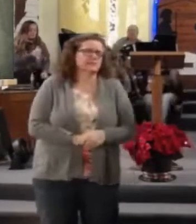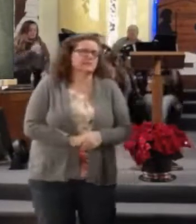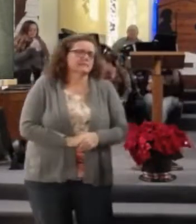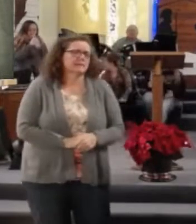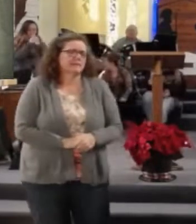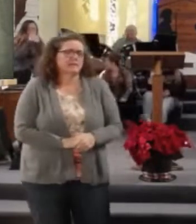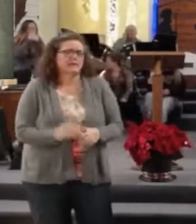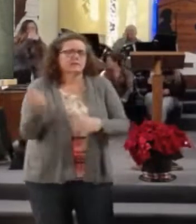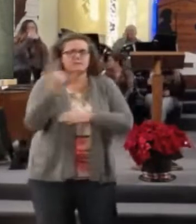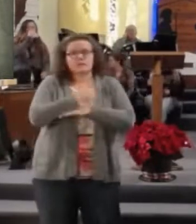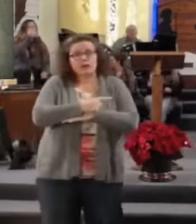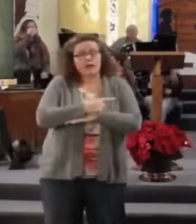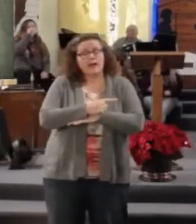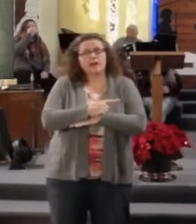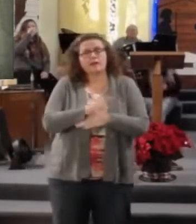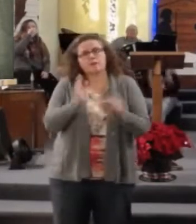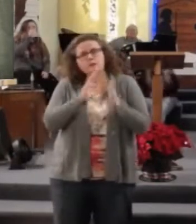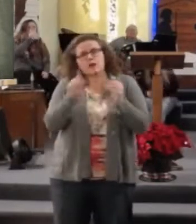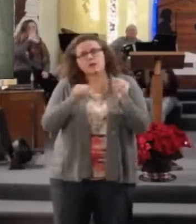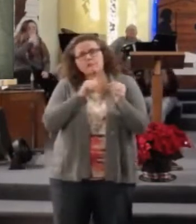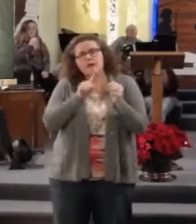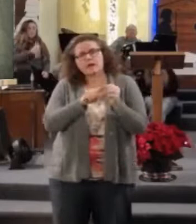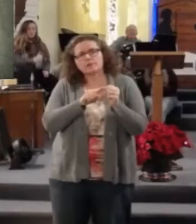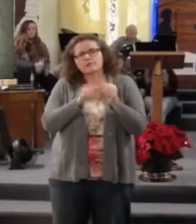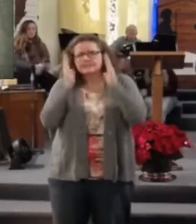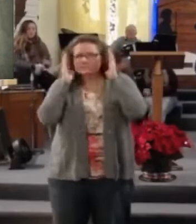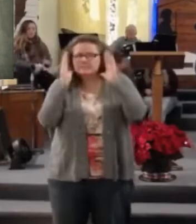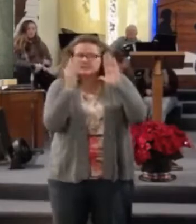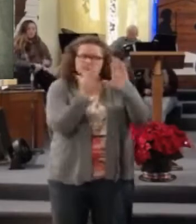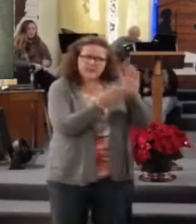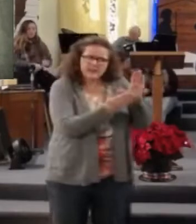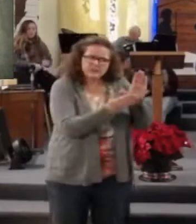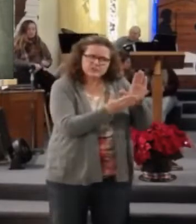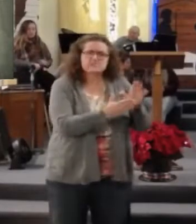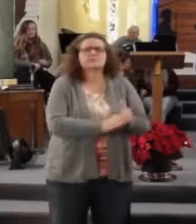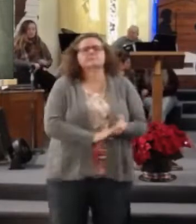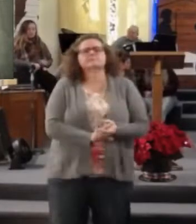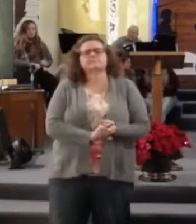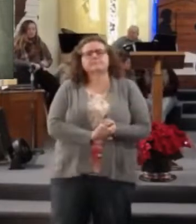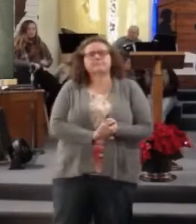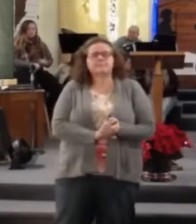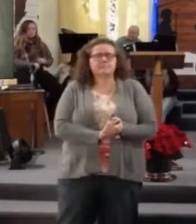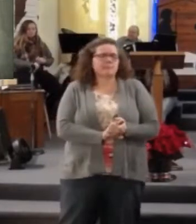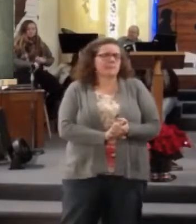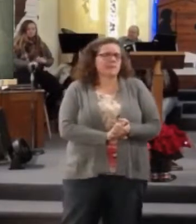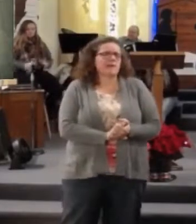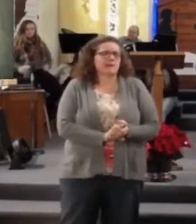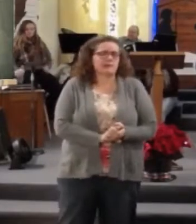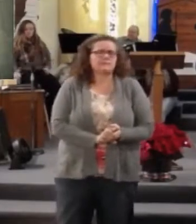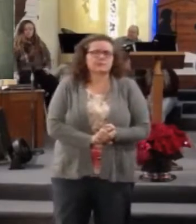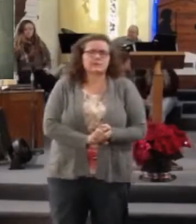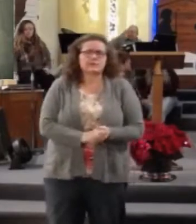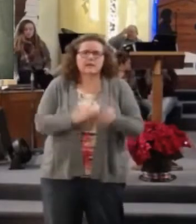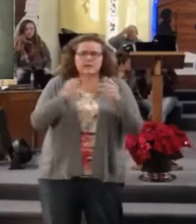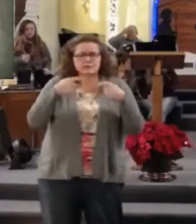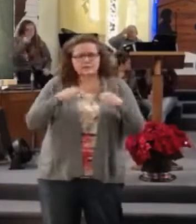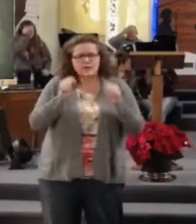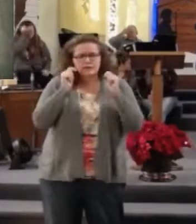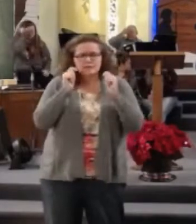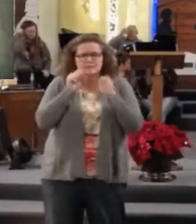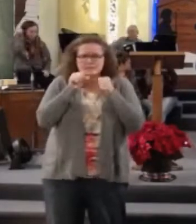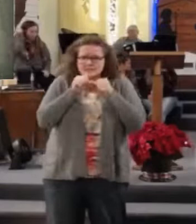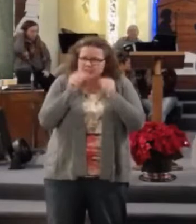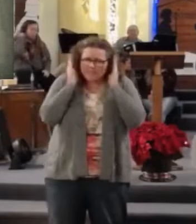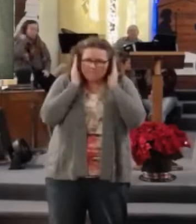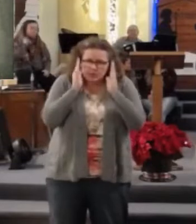Today, however, I want to talk about distractions and trying to stay focused.